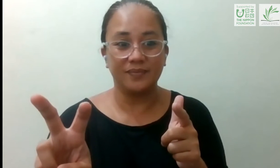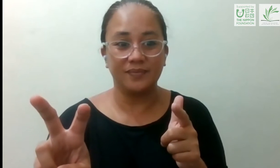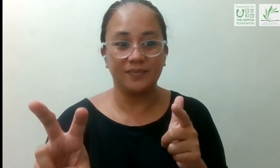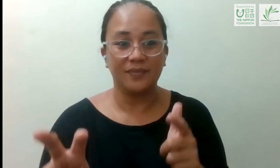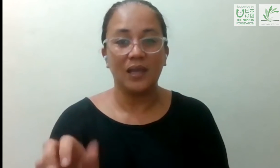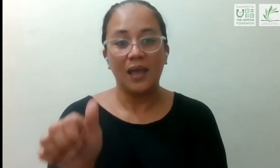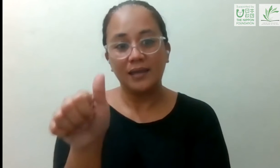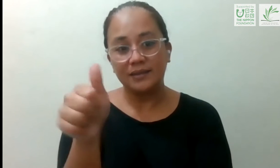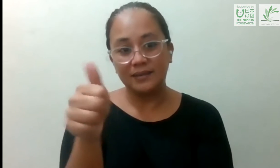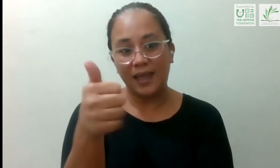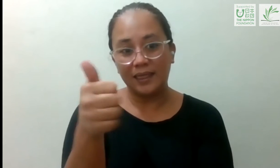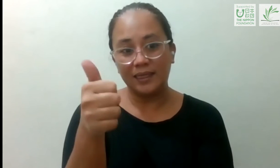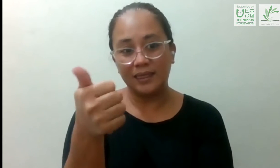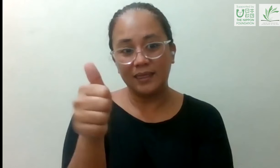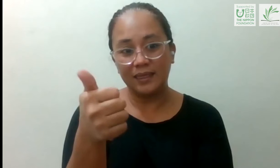10,